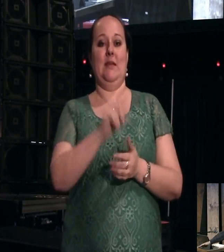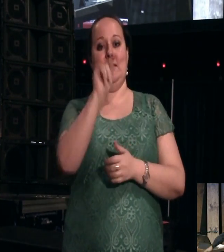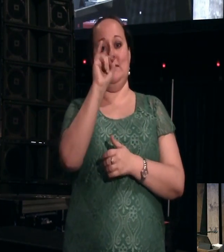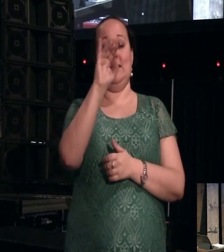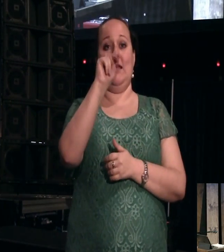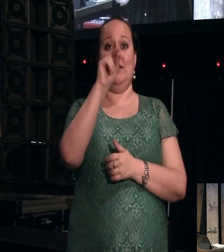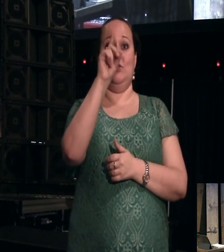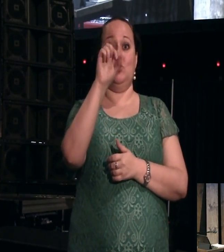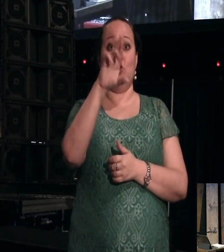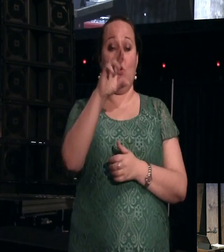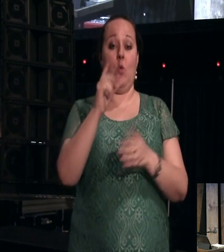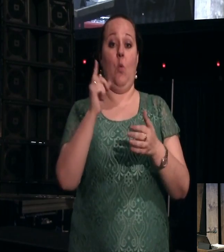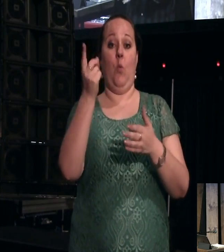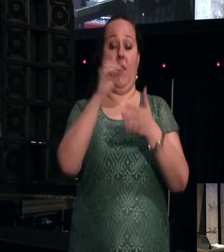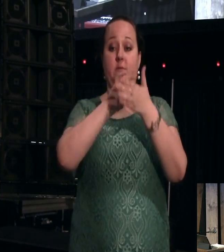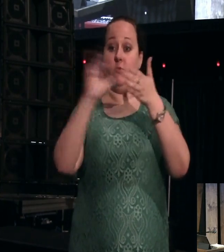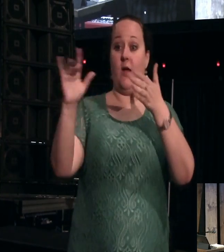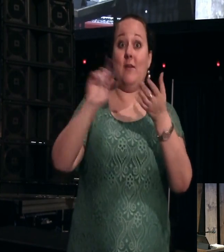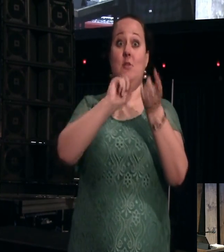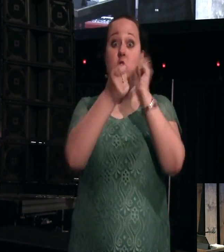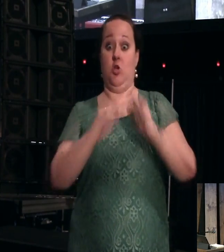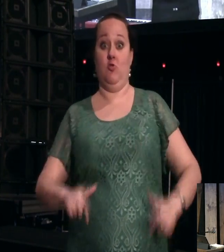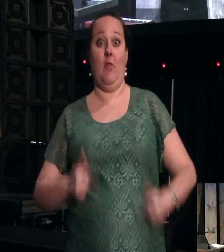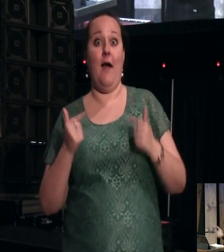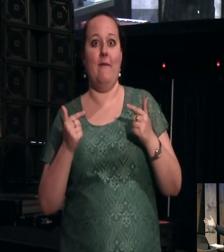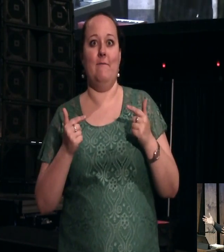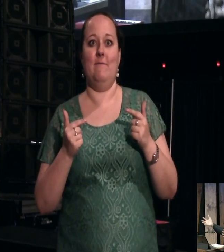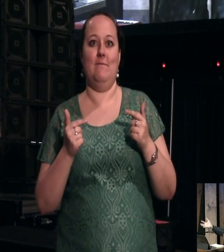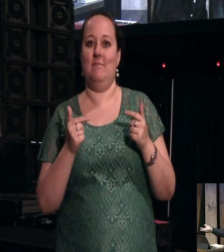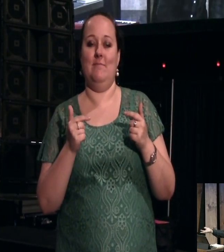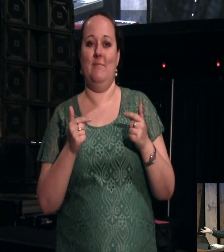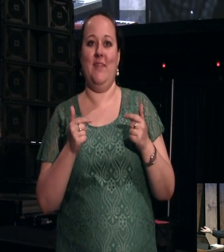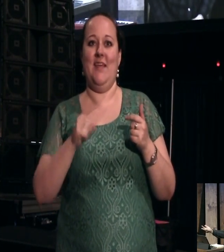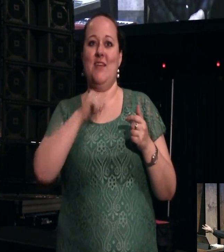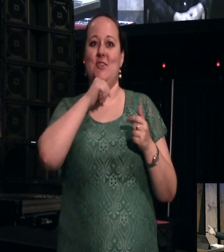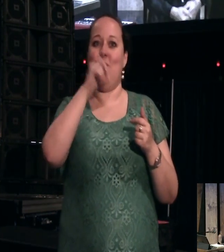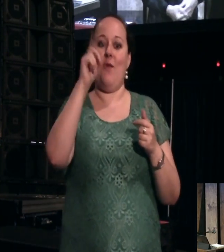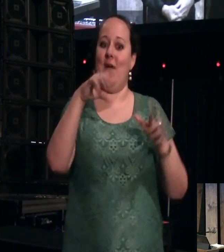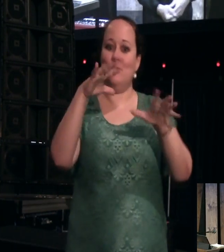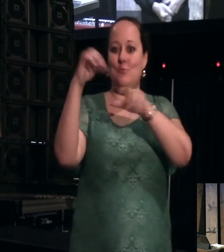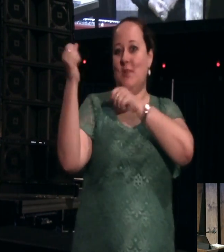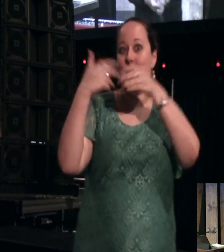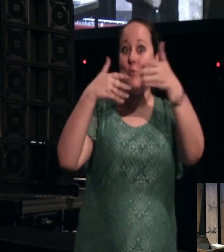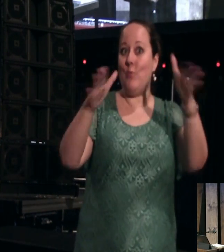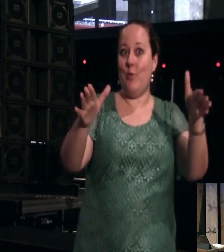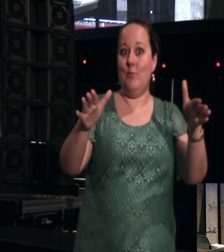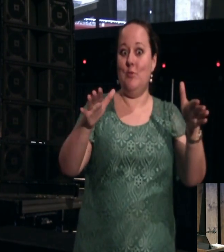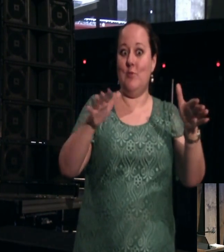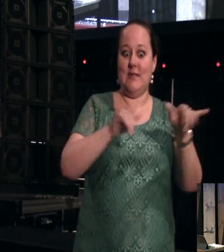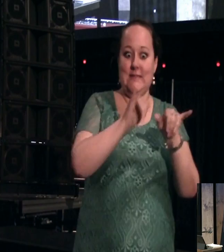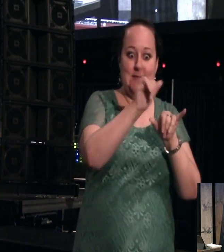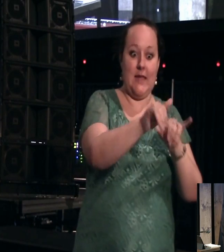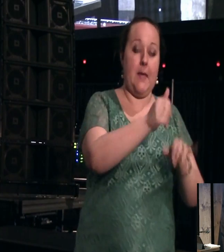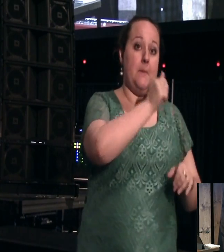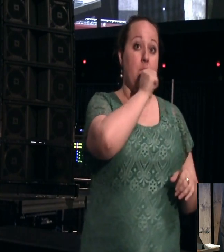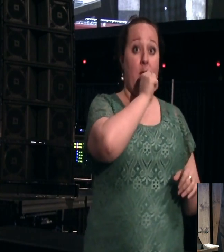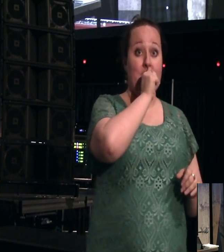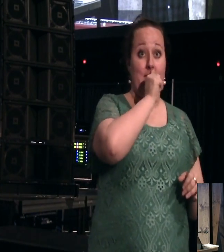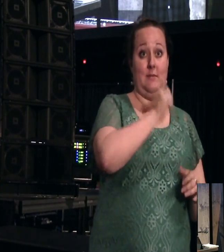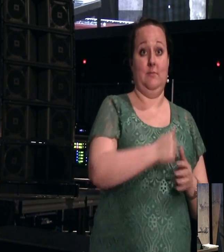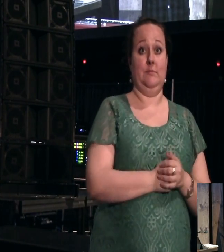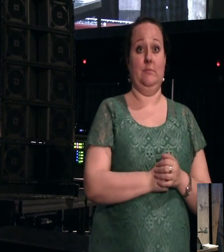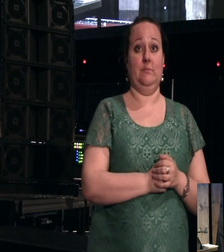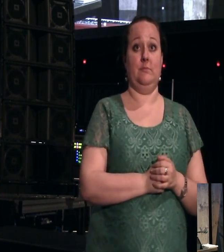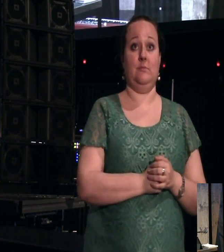ever leaving your room. According to Tinder, one swipe can change your life. And you don't even have to leave your